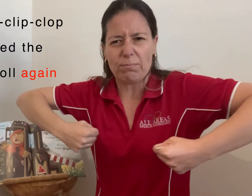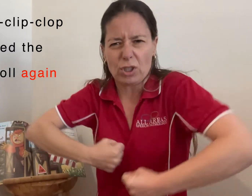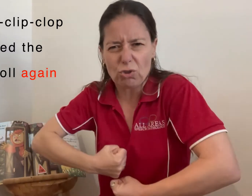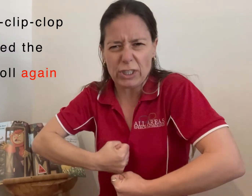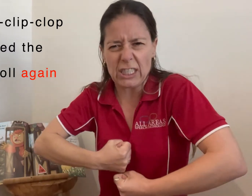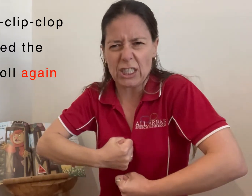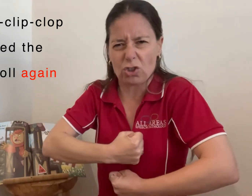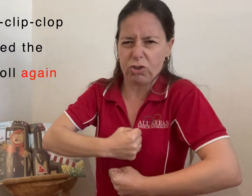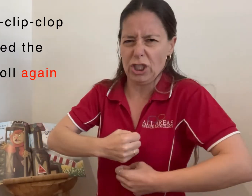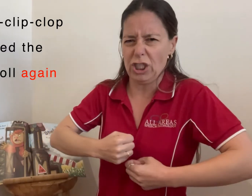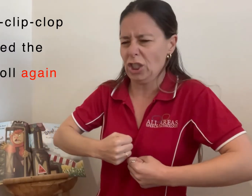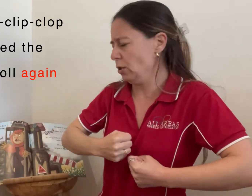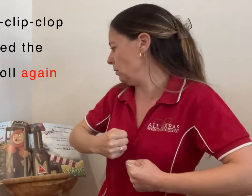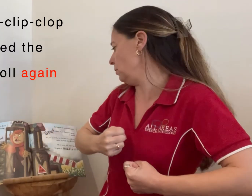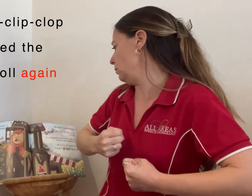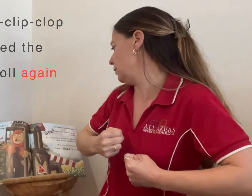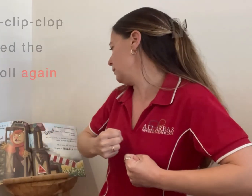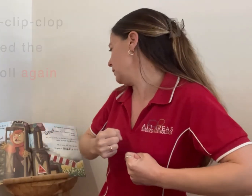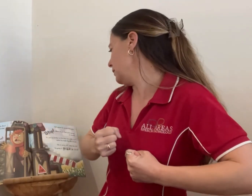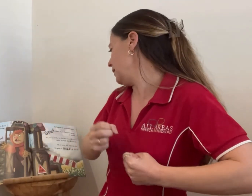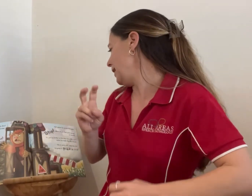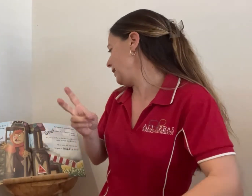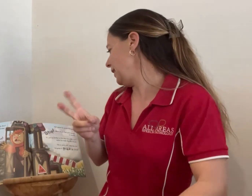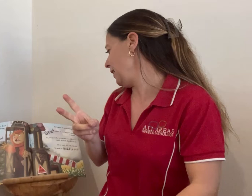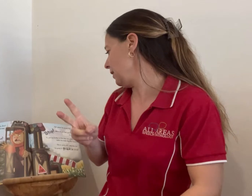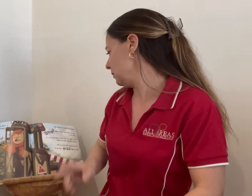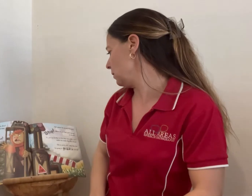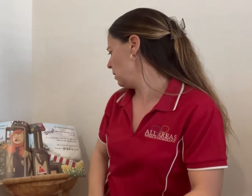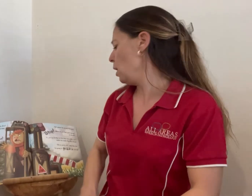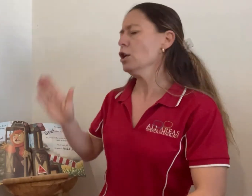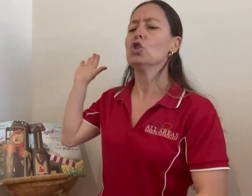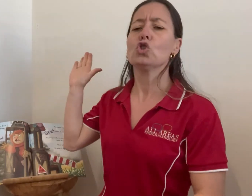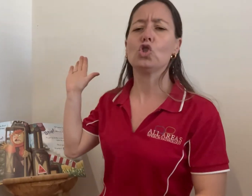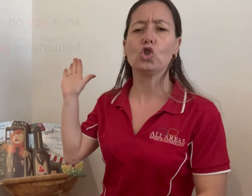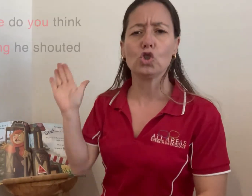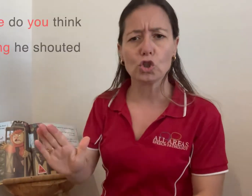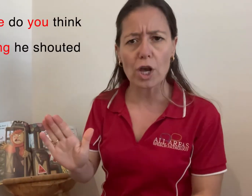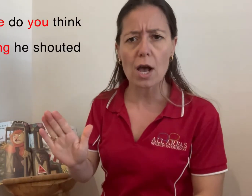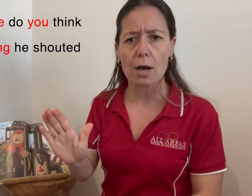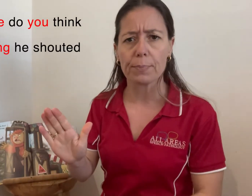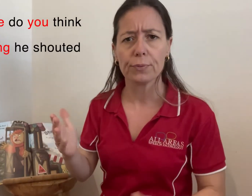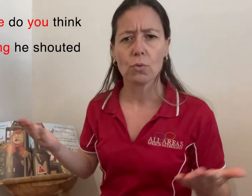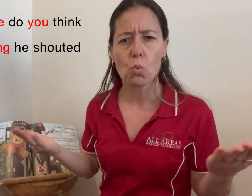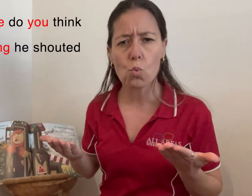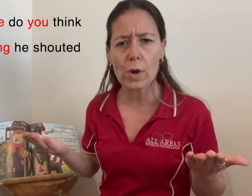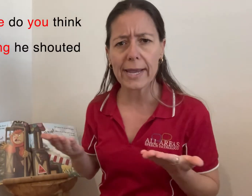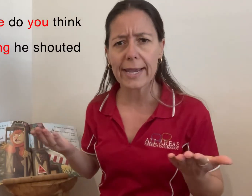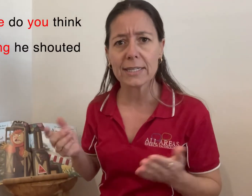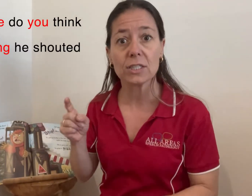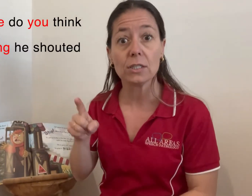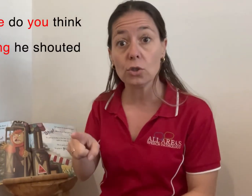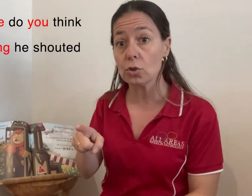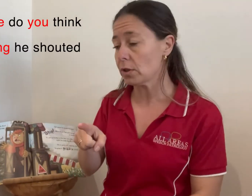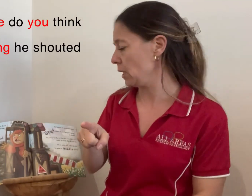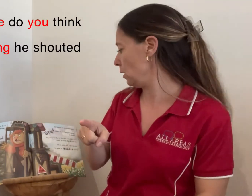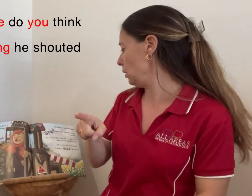the greedy troll. Again. Stop! Where do you think